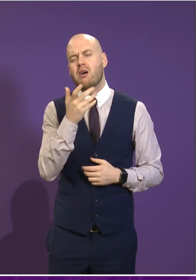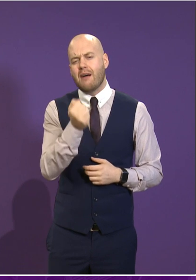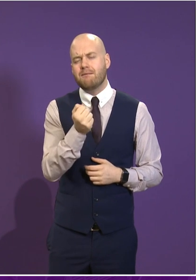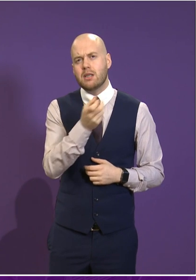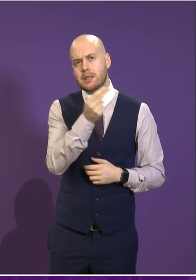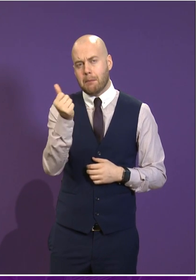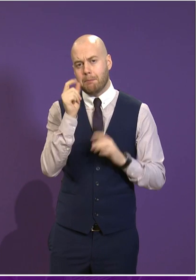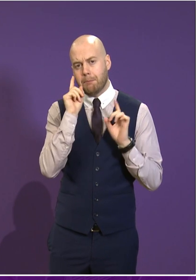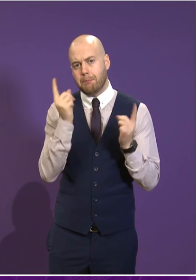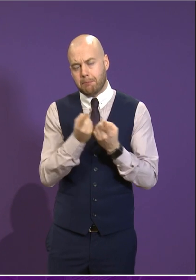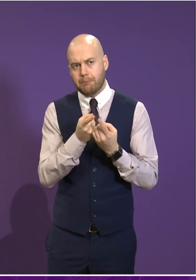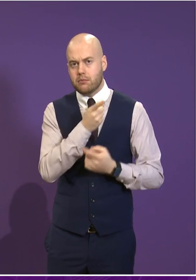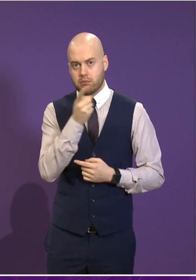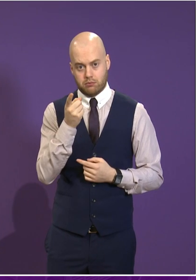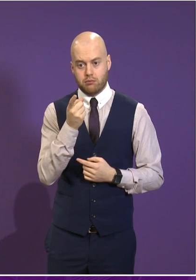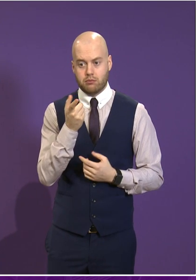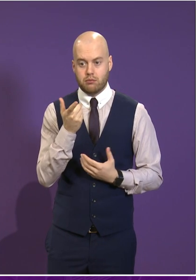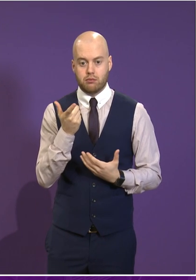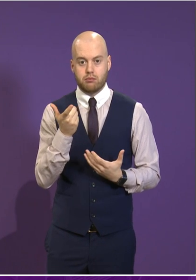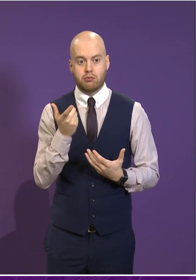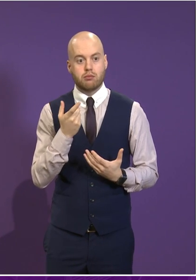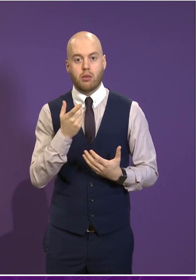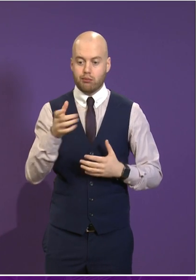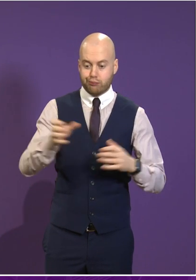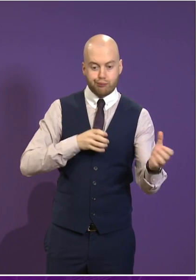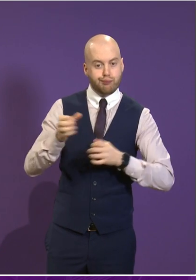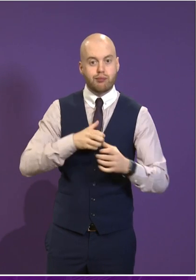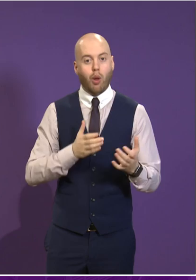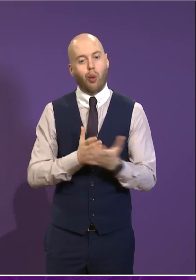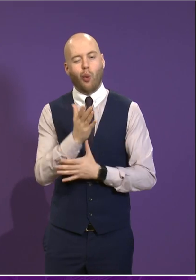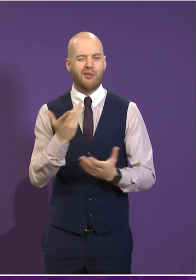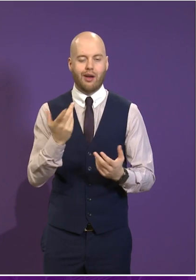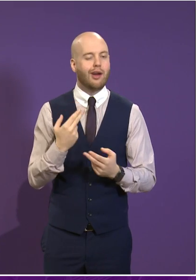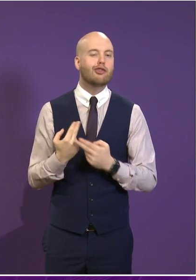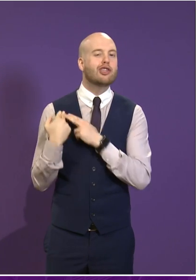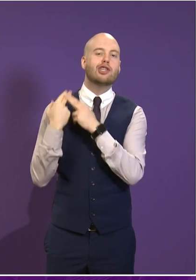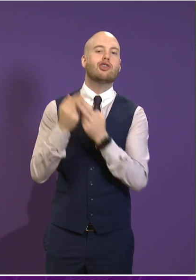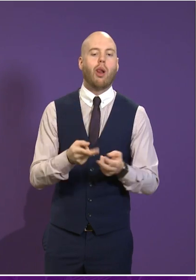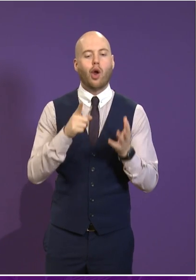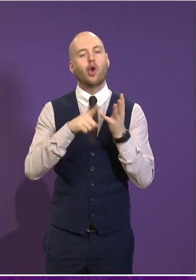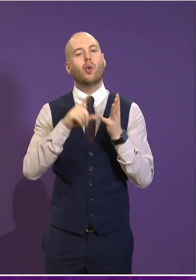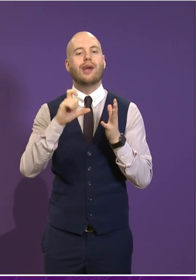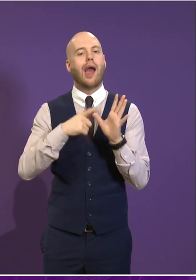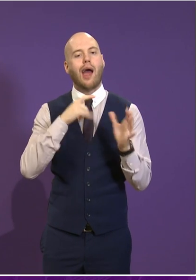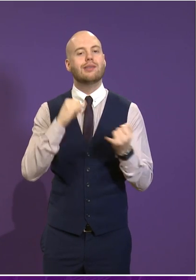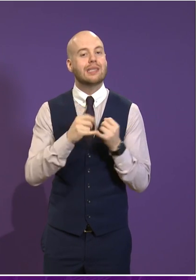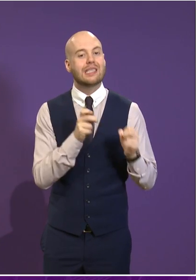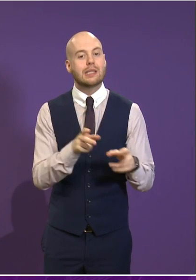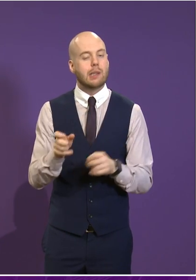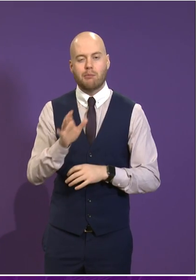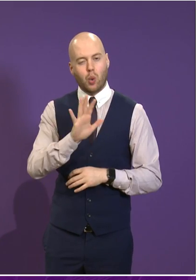few institutions that don't recruit through the traditional UCAS system. There are variations for